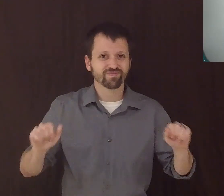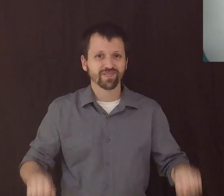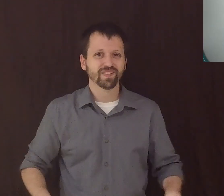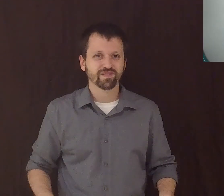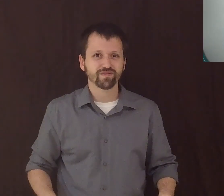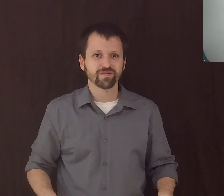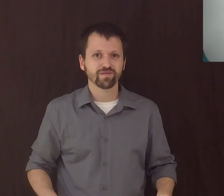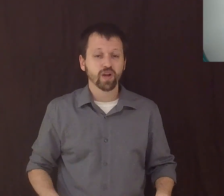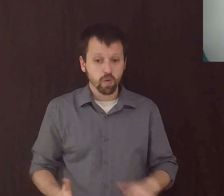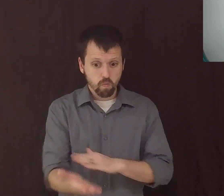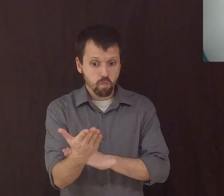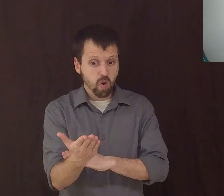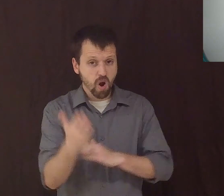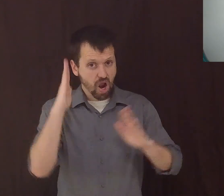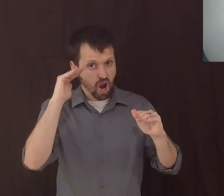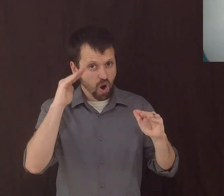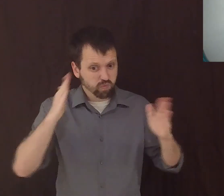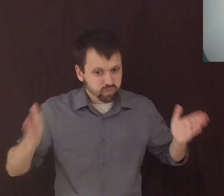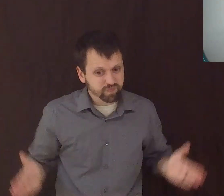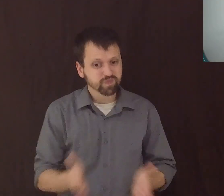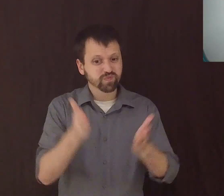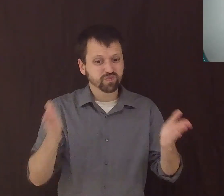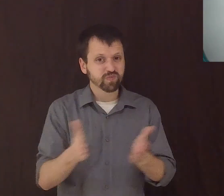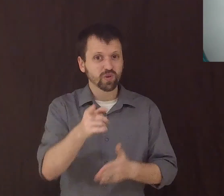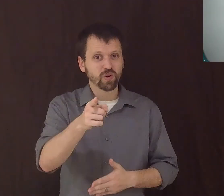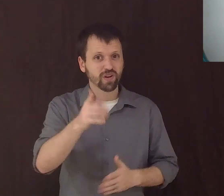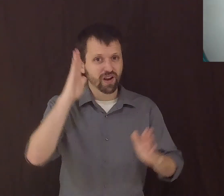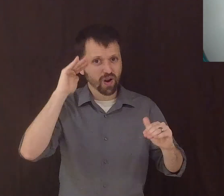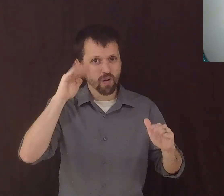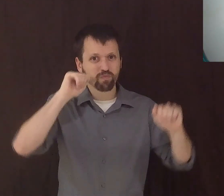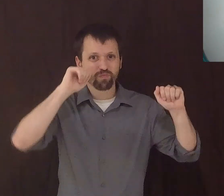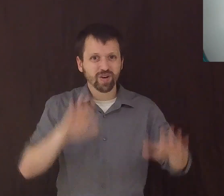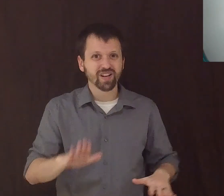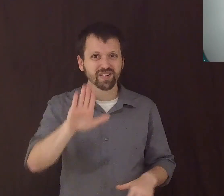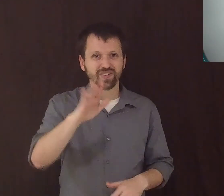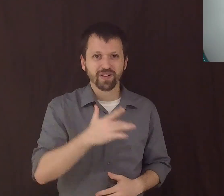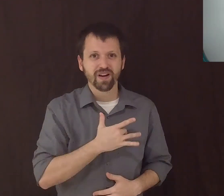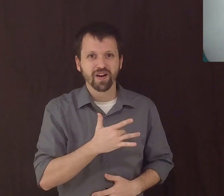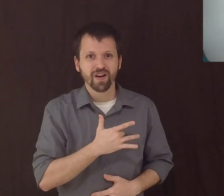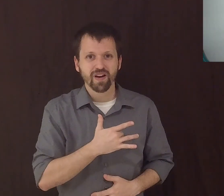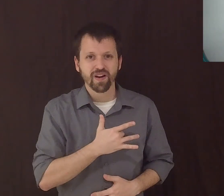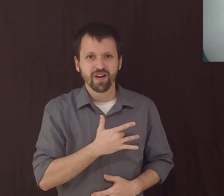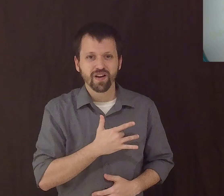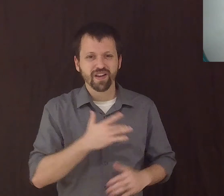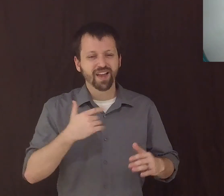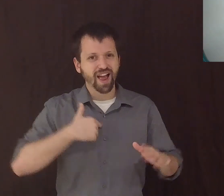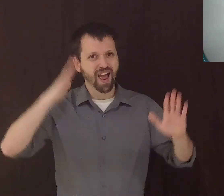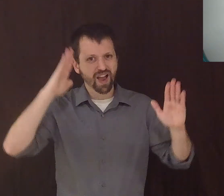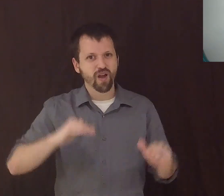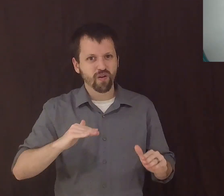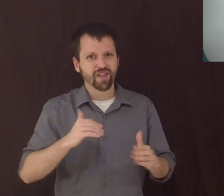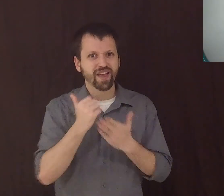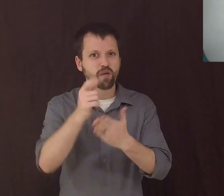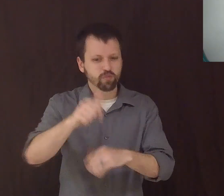hope that that this has been an encouragement to you, this message. I hope it's blessed your heart. And I hope it's kind of helped to just root and